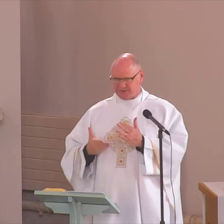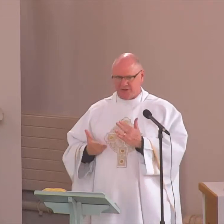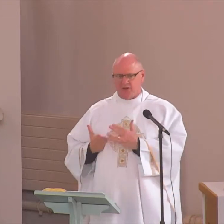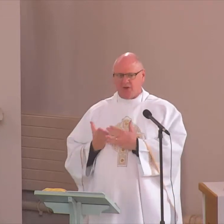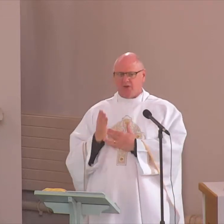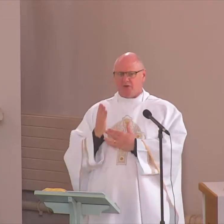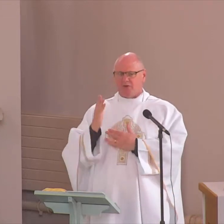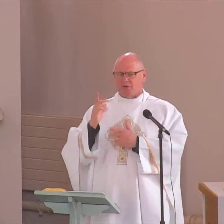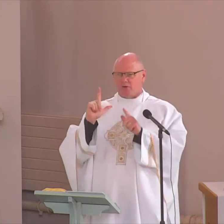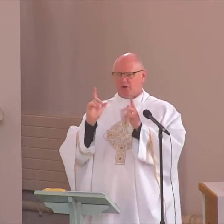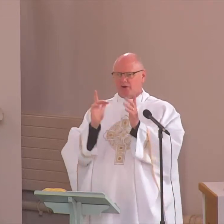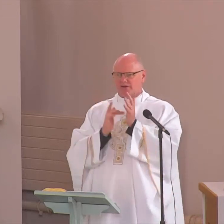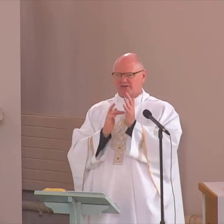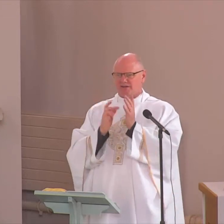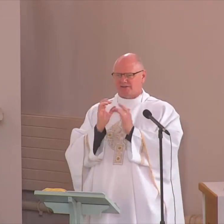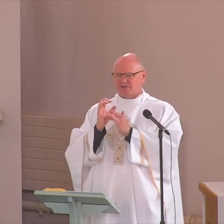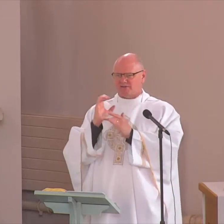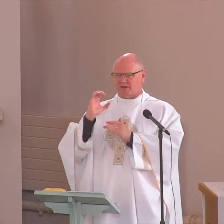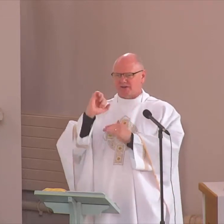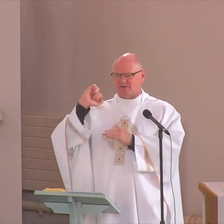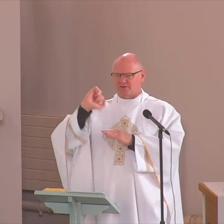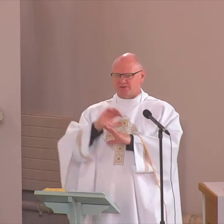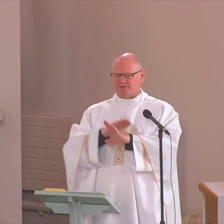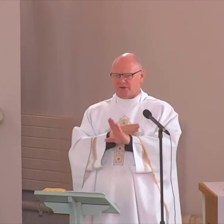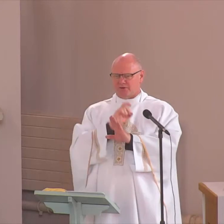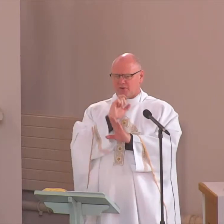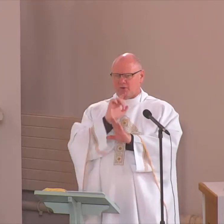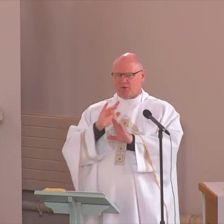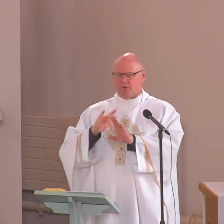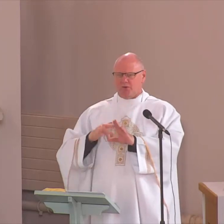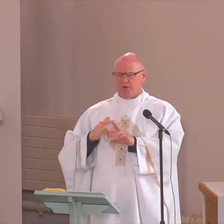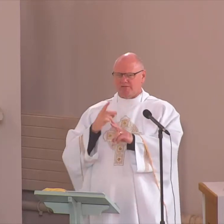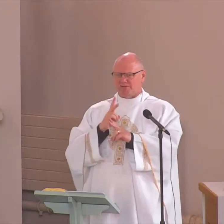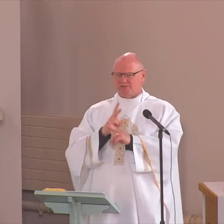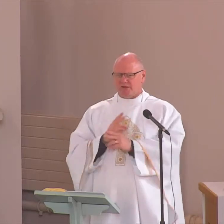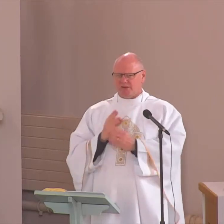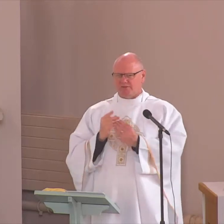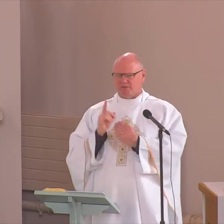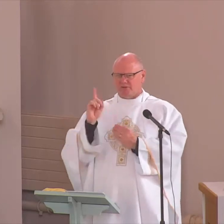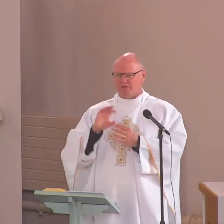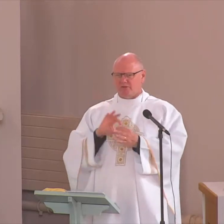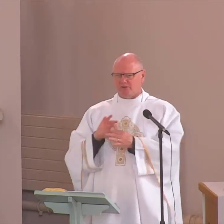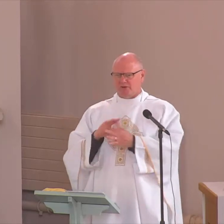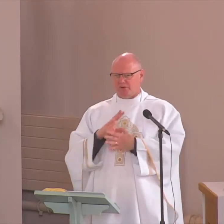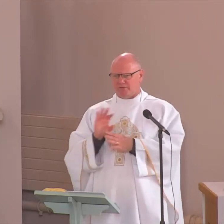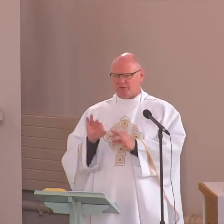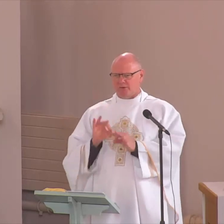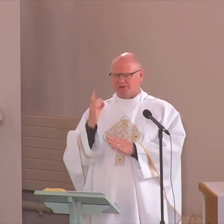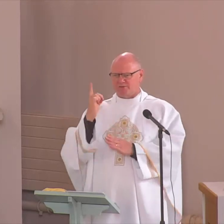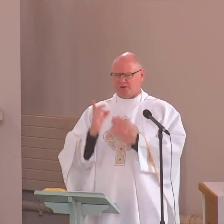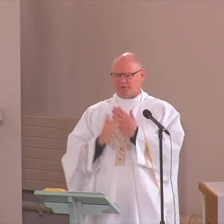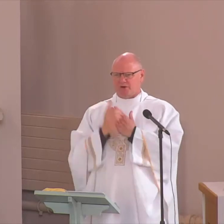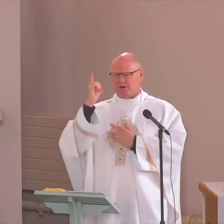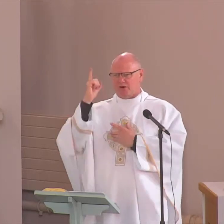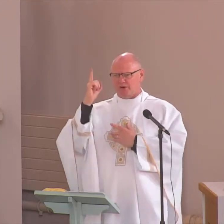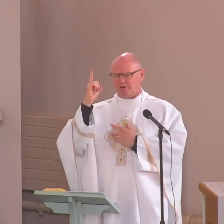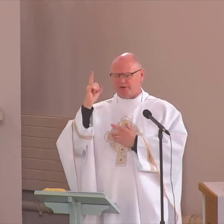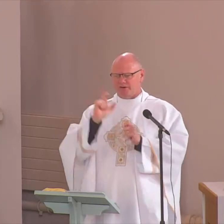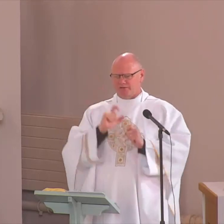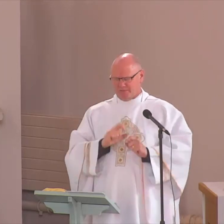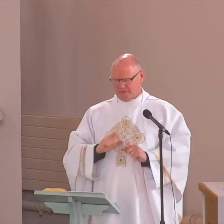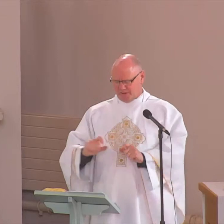blessings through your Lord Jesus Christ, your Son, who lives and reigns with you in the unity of the Holy Spirit, one